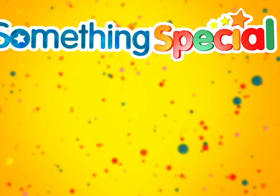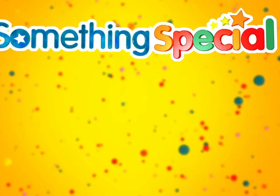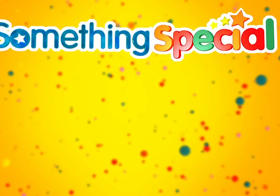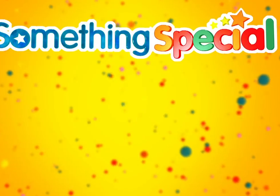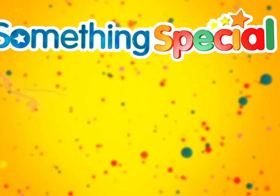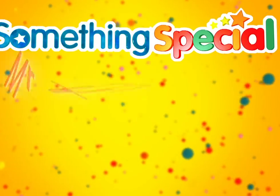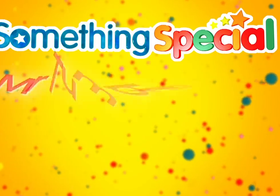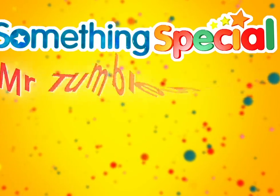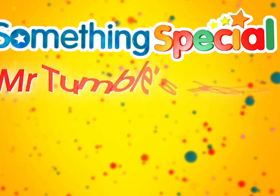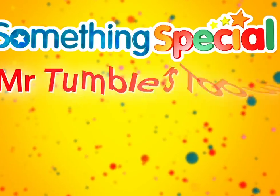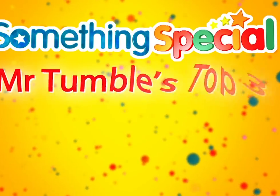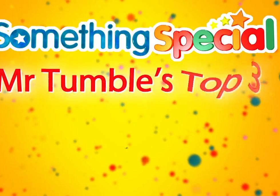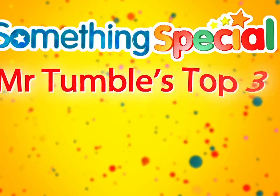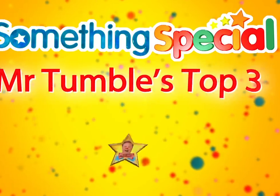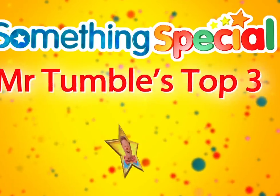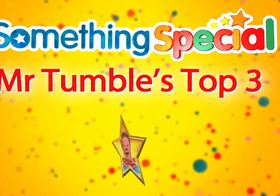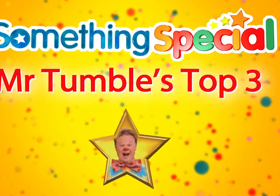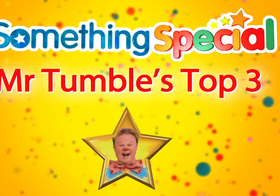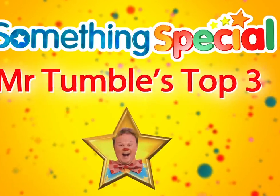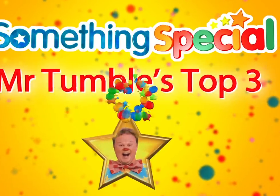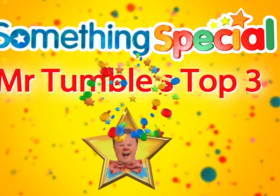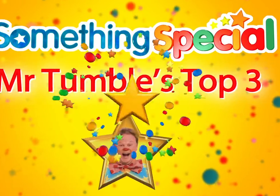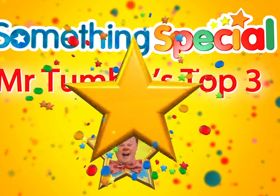Mr. Tumble's top three. Woohoo!